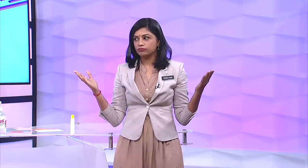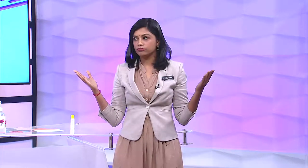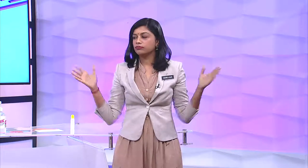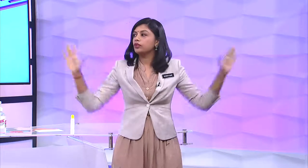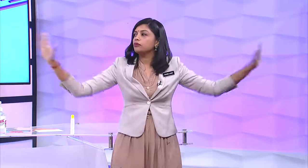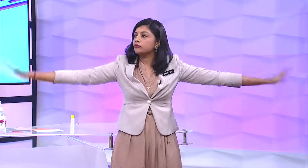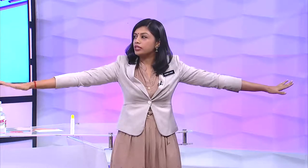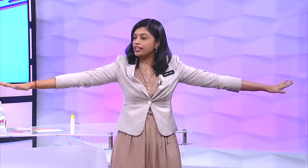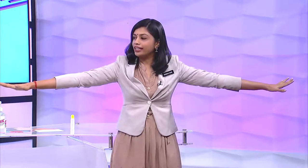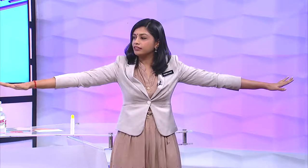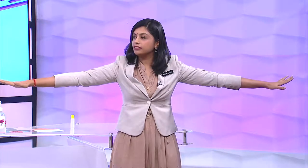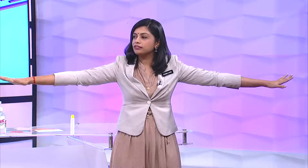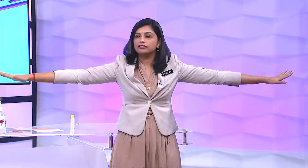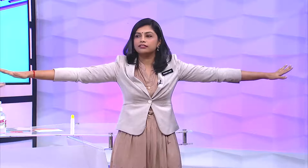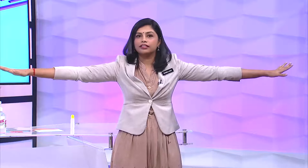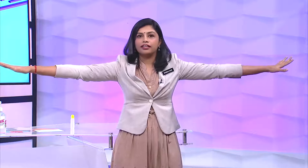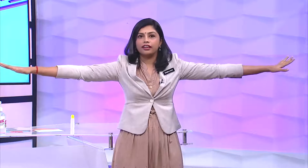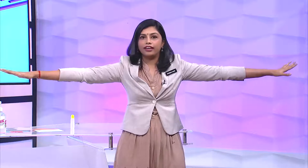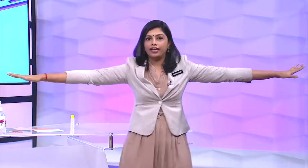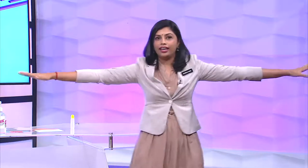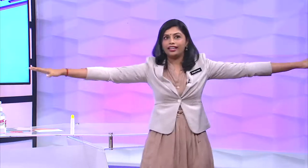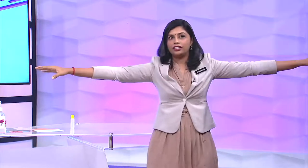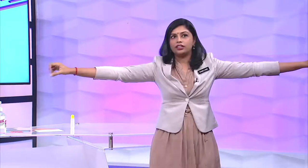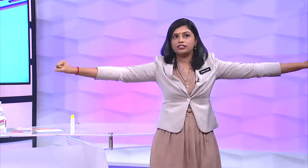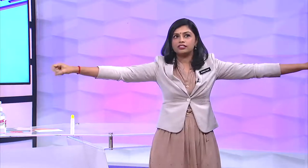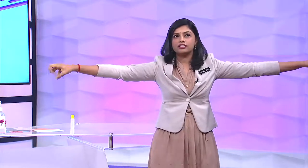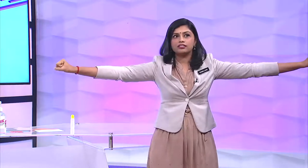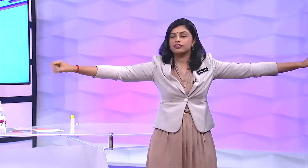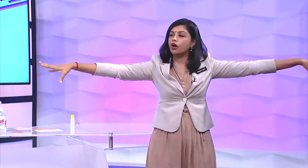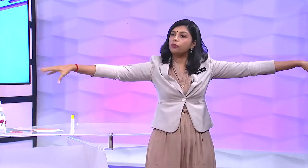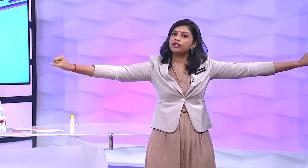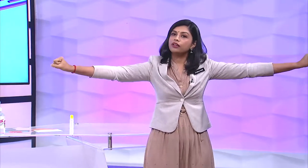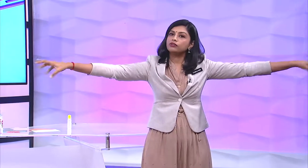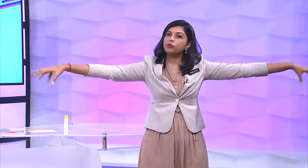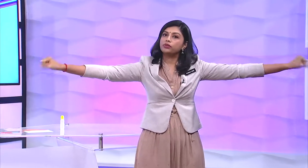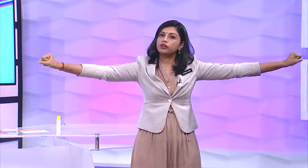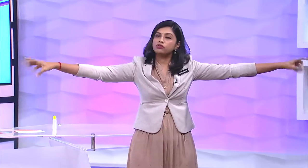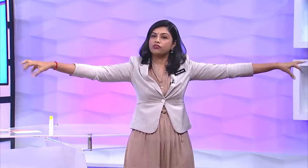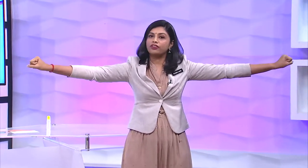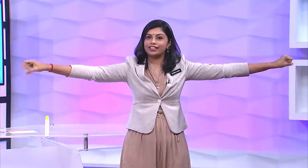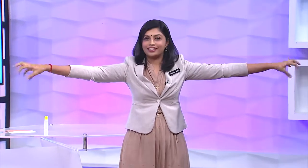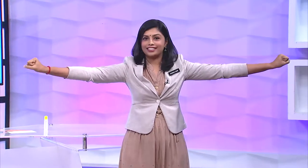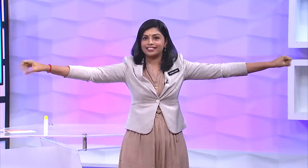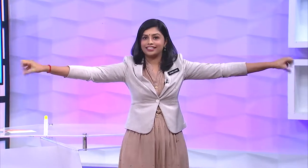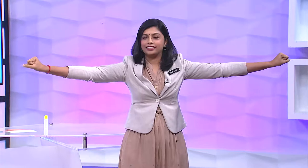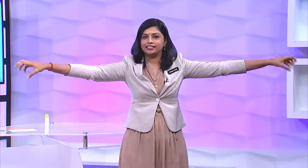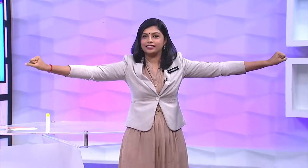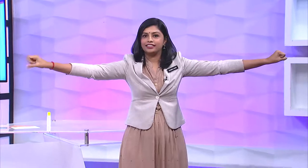it go. Put it tight. Put it tight. Okay. And then you can just open, close your fingers. Okay.